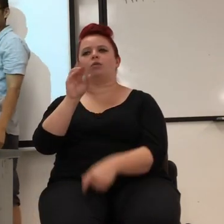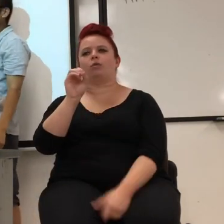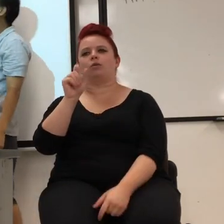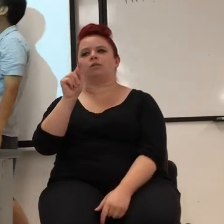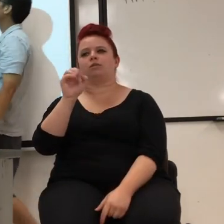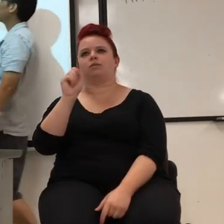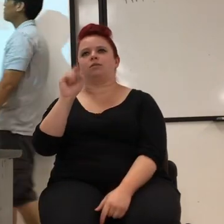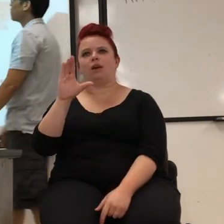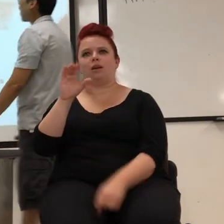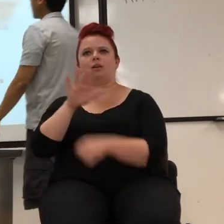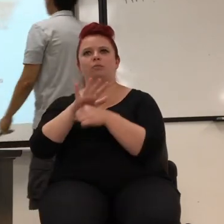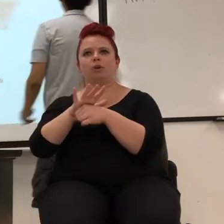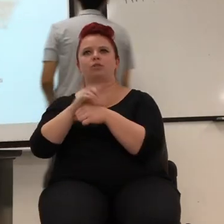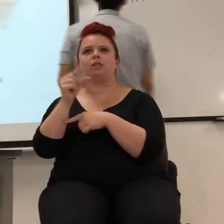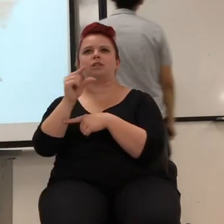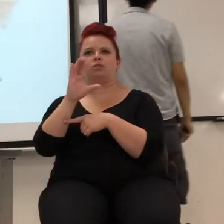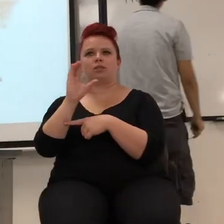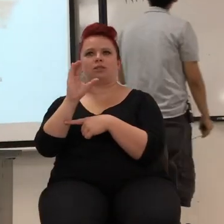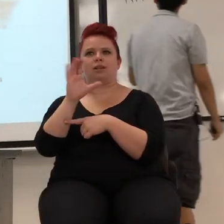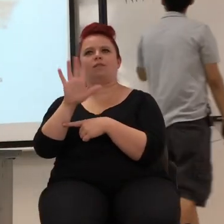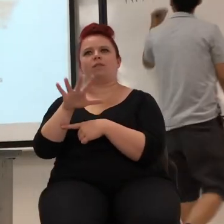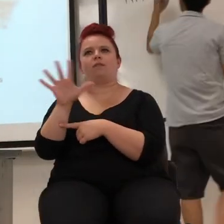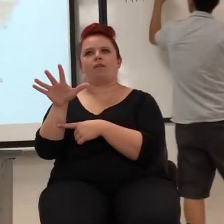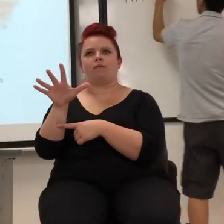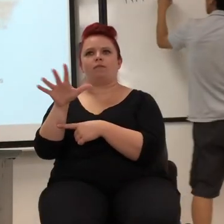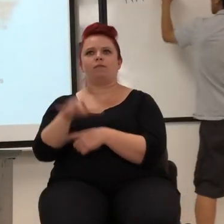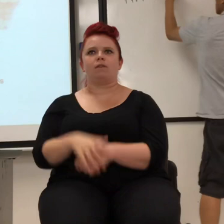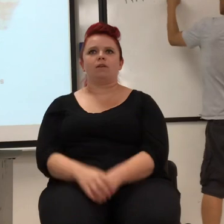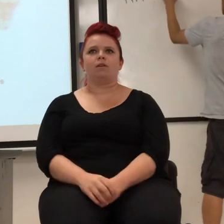GC, 55.